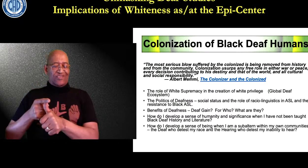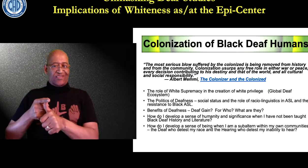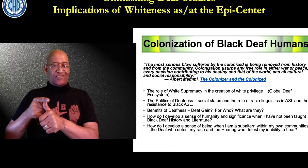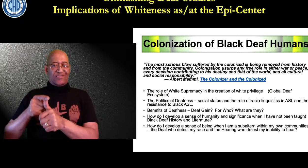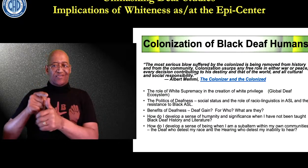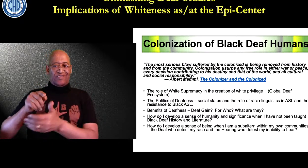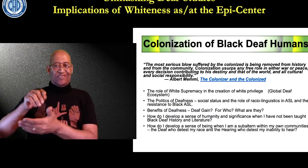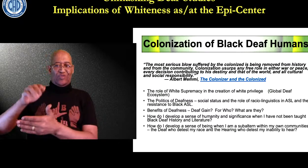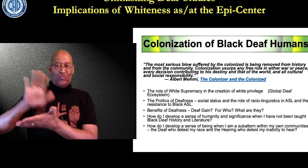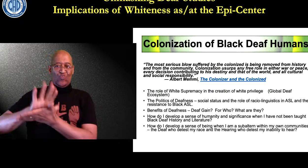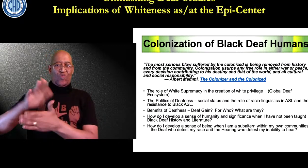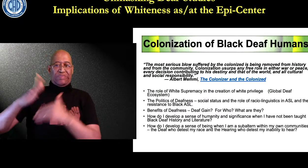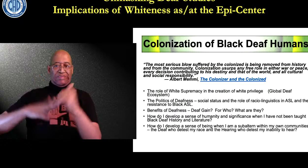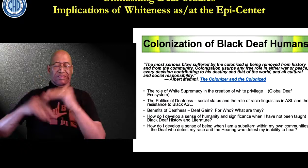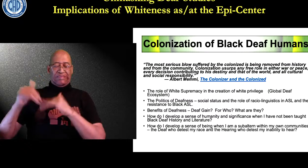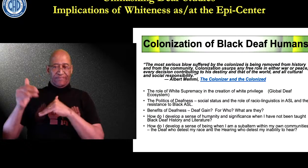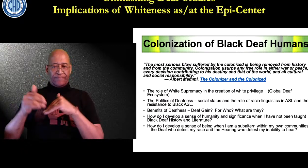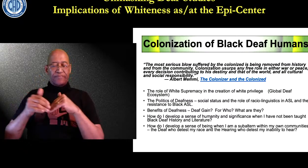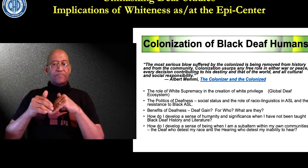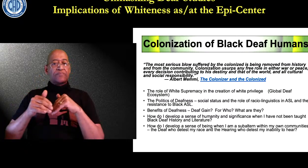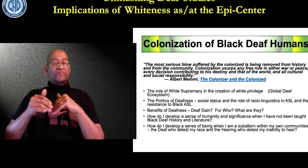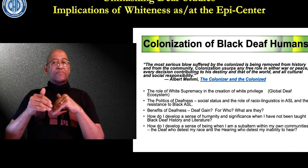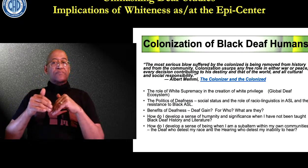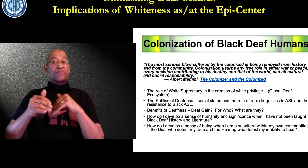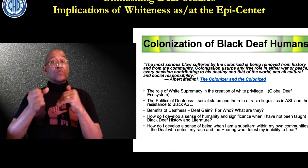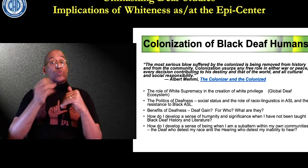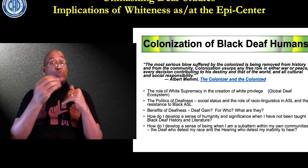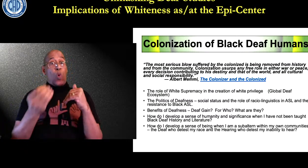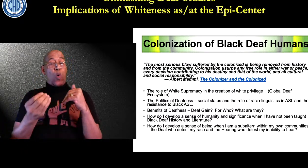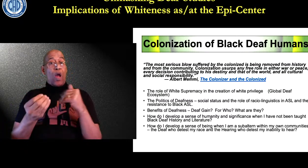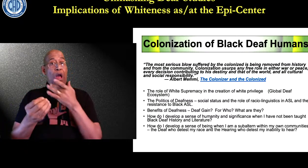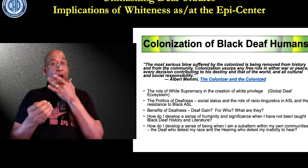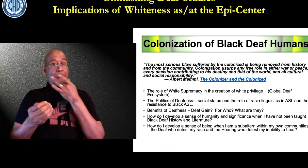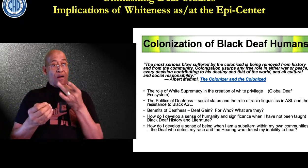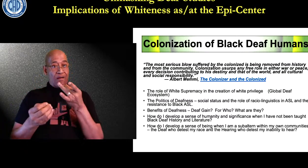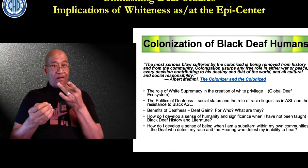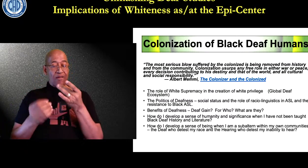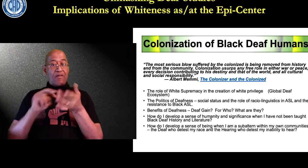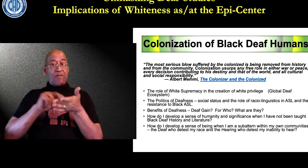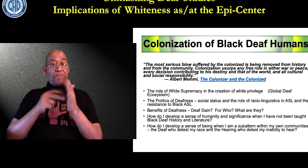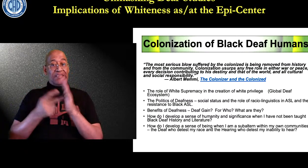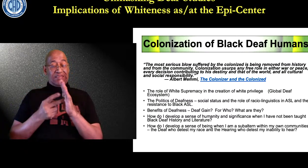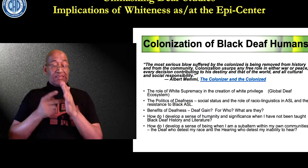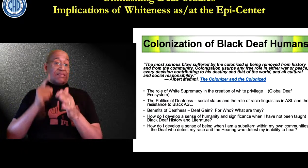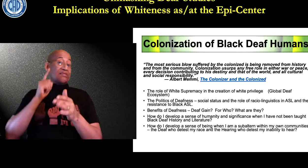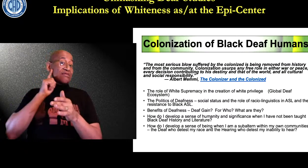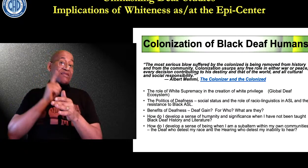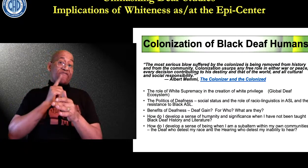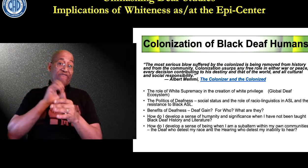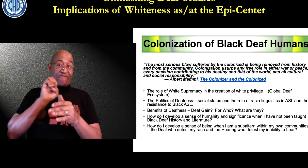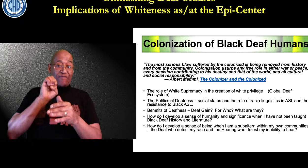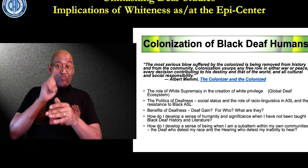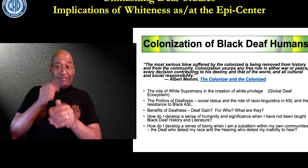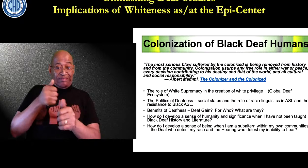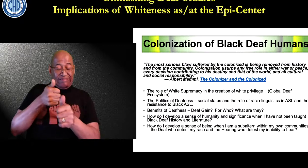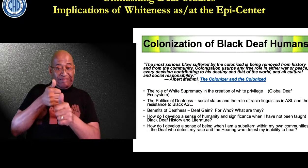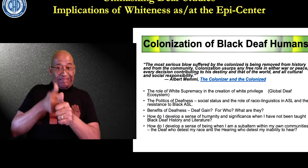from Alabama, and they used that to establish the first school building.